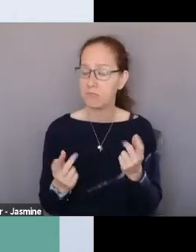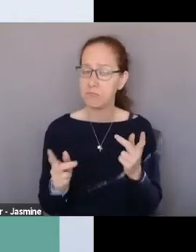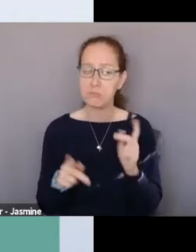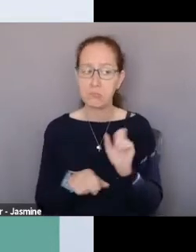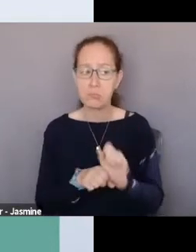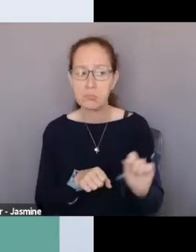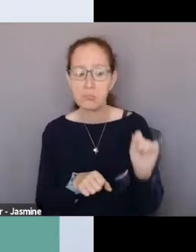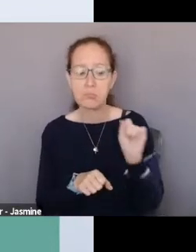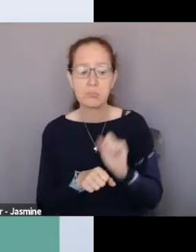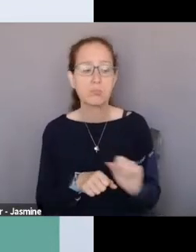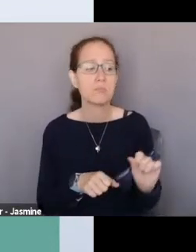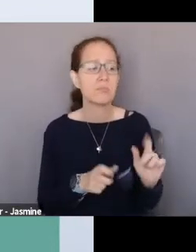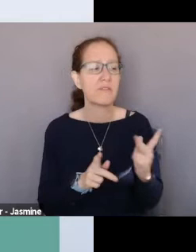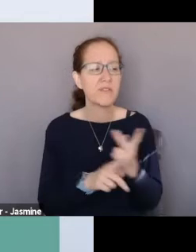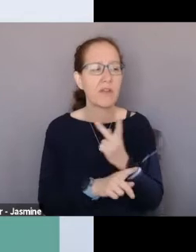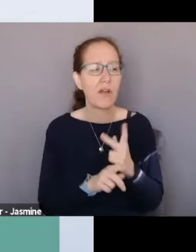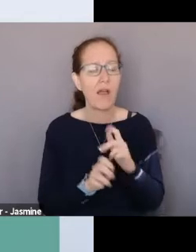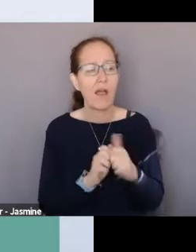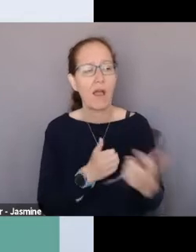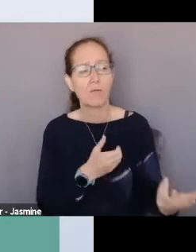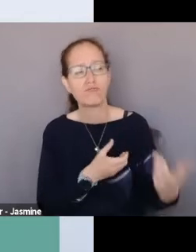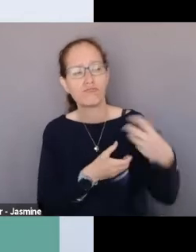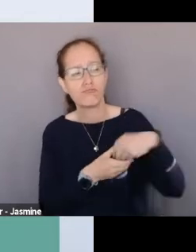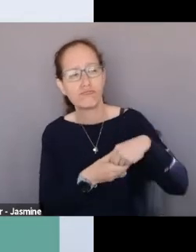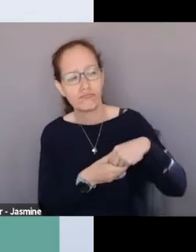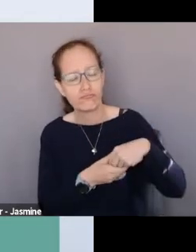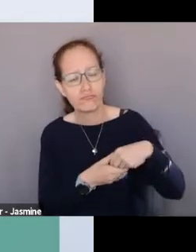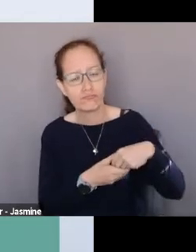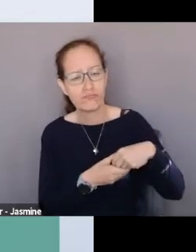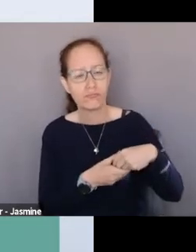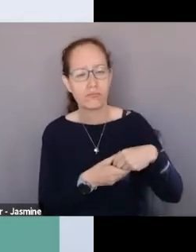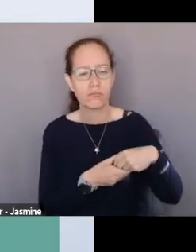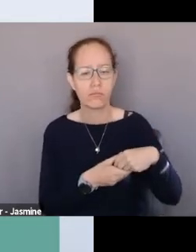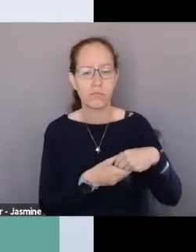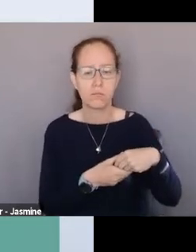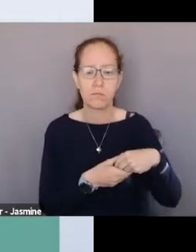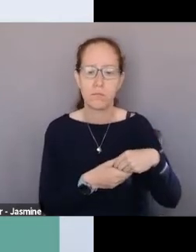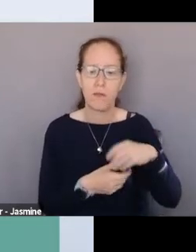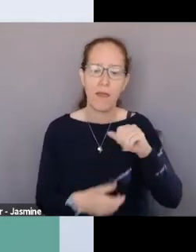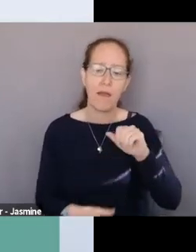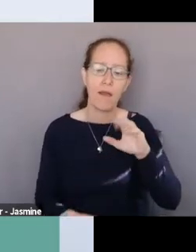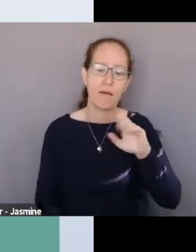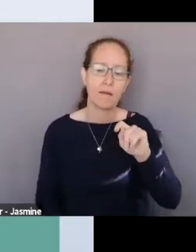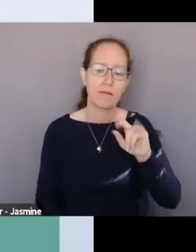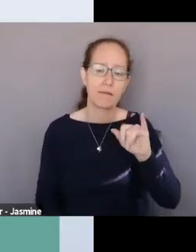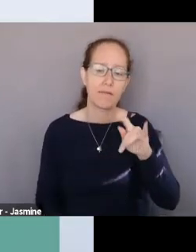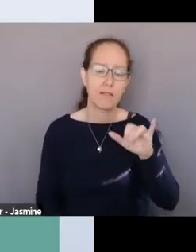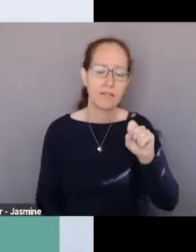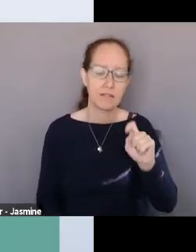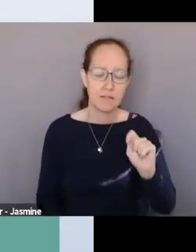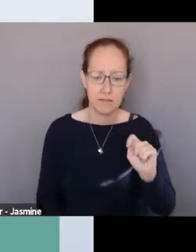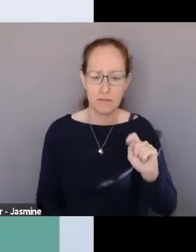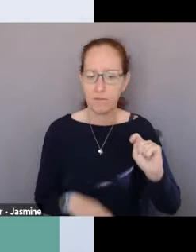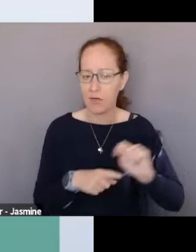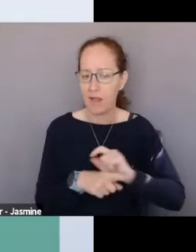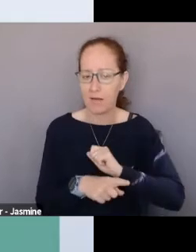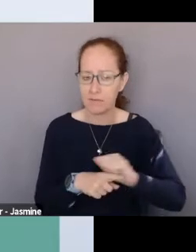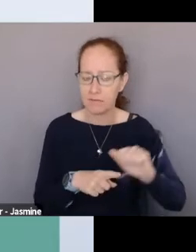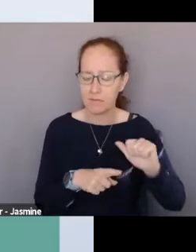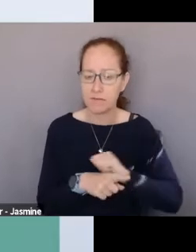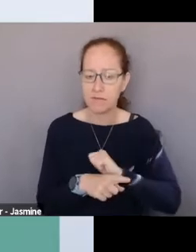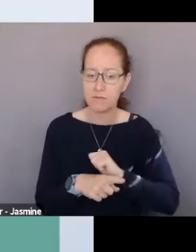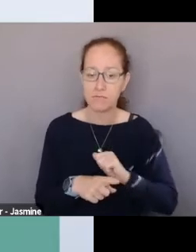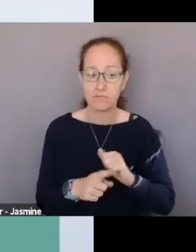and perhaps introduce people to our activist practice within the context of my own work through Artichoke Dance